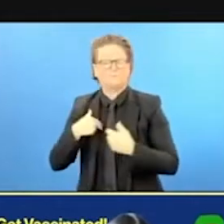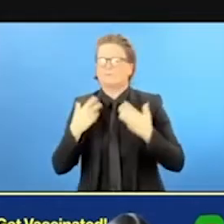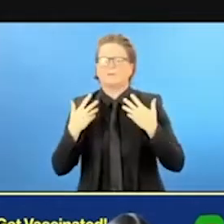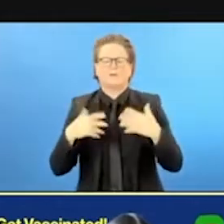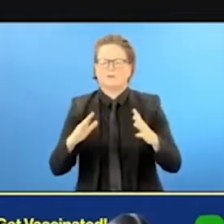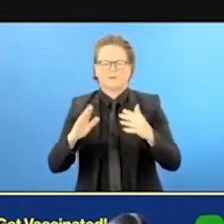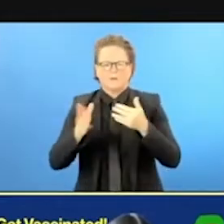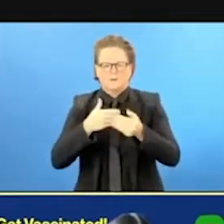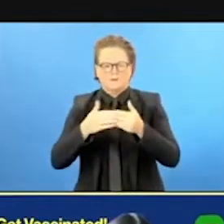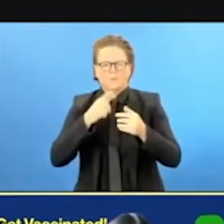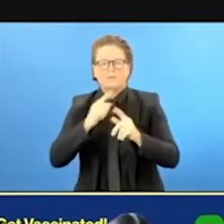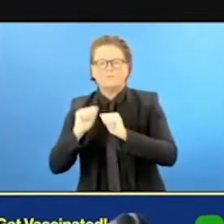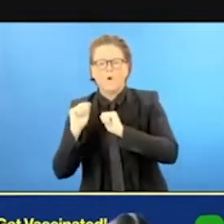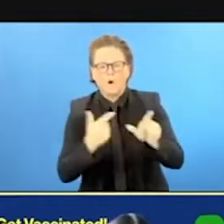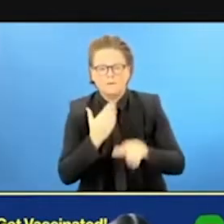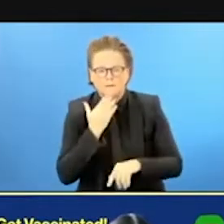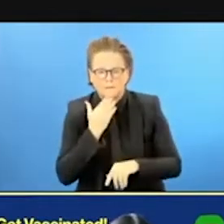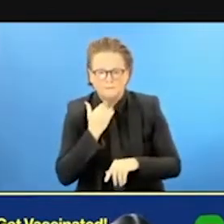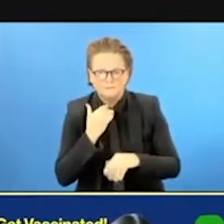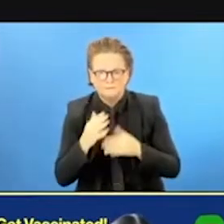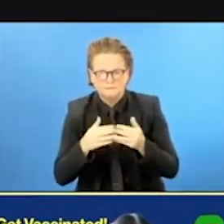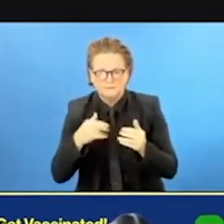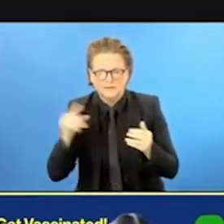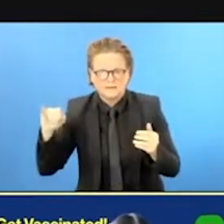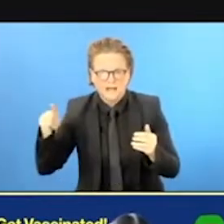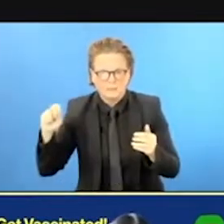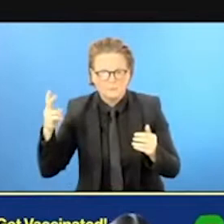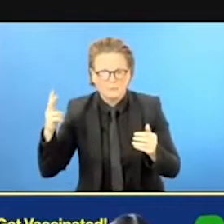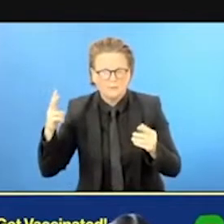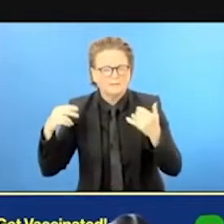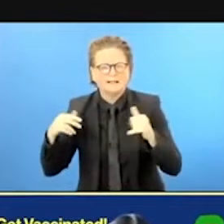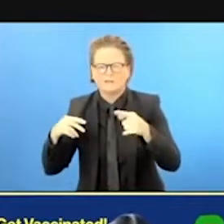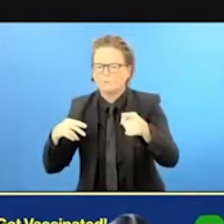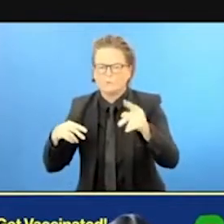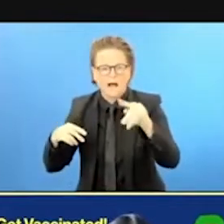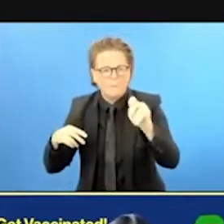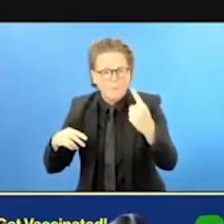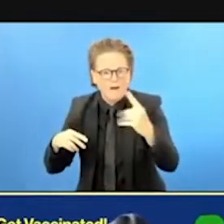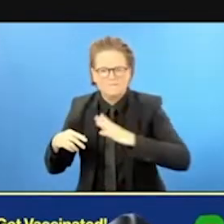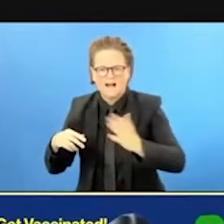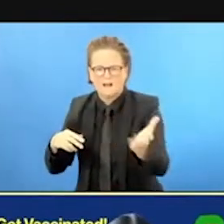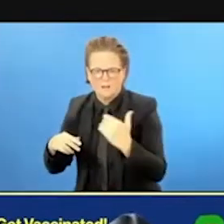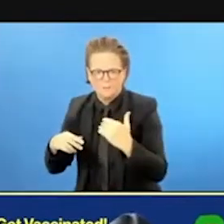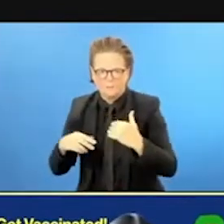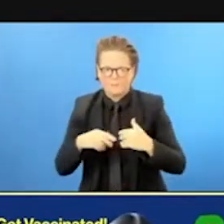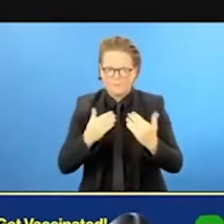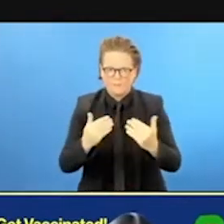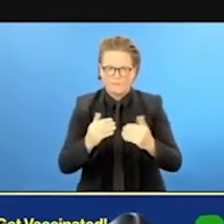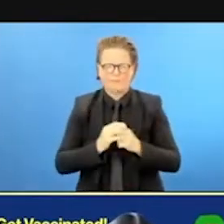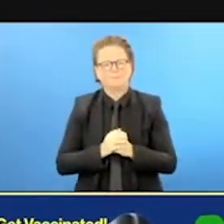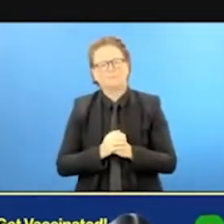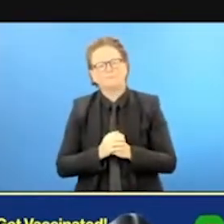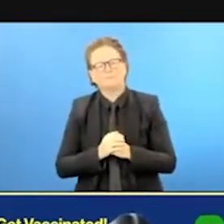for public health purposes. The other group that was included were people who